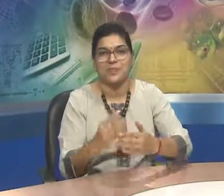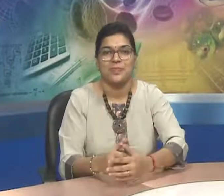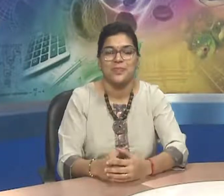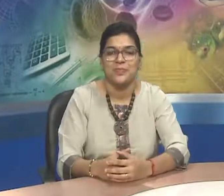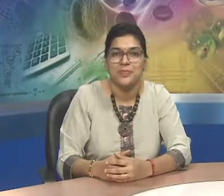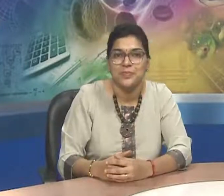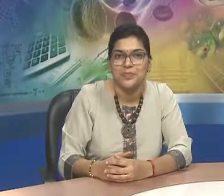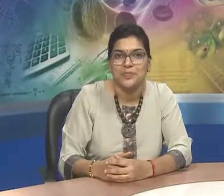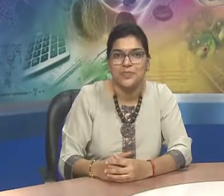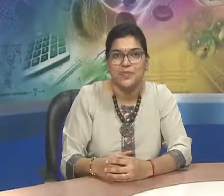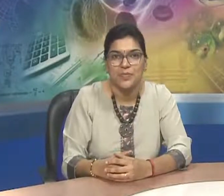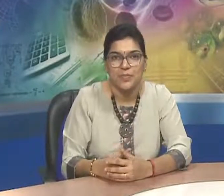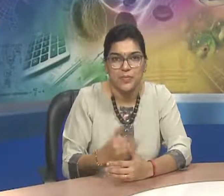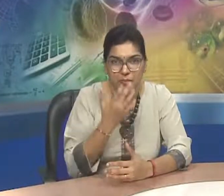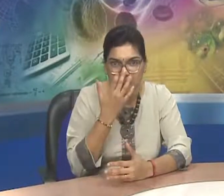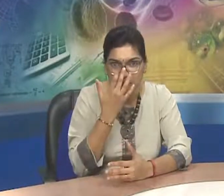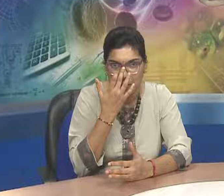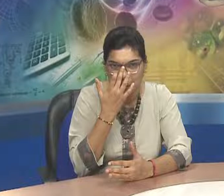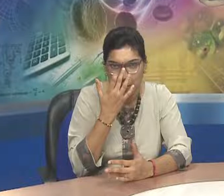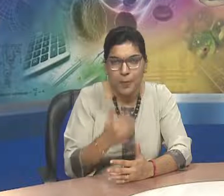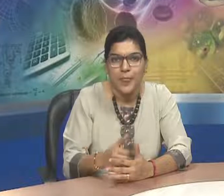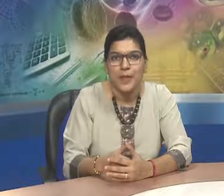the right answer.